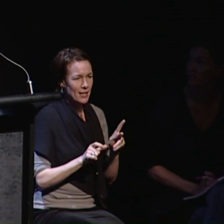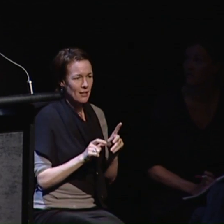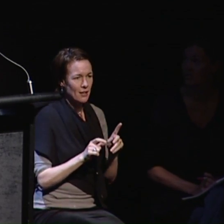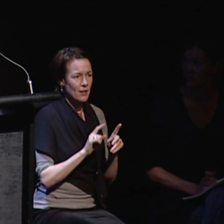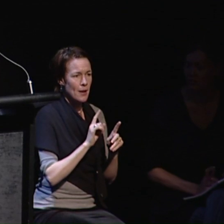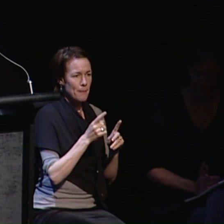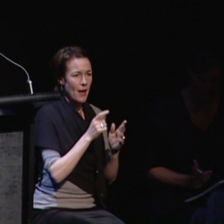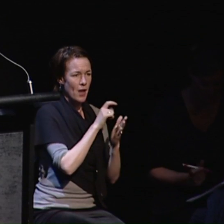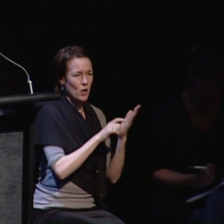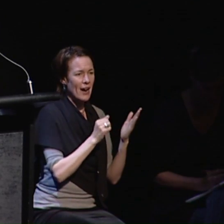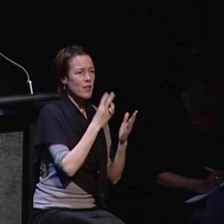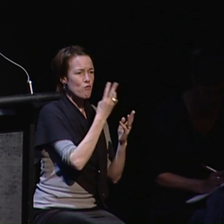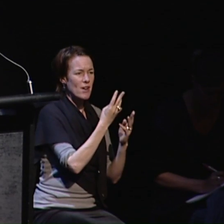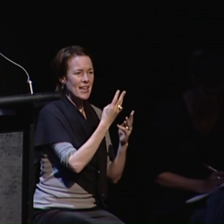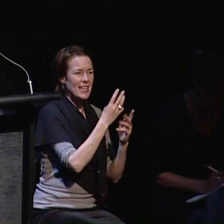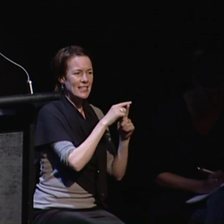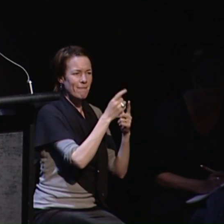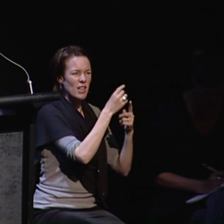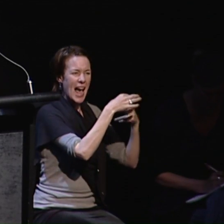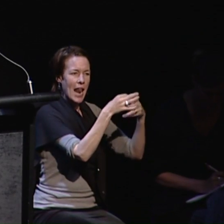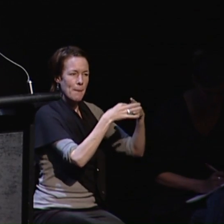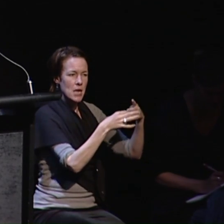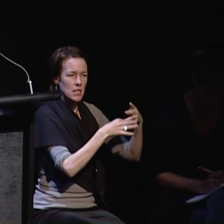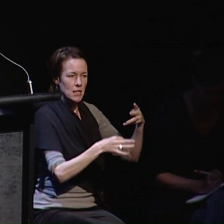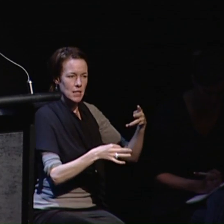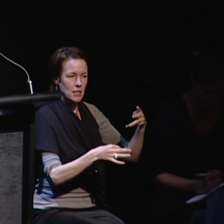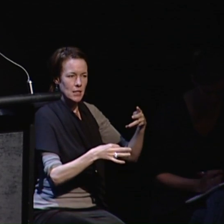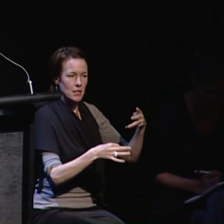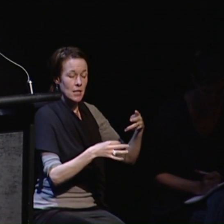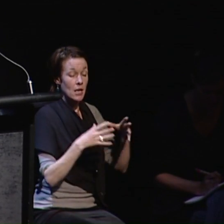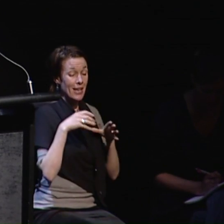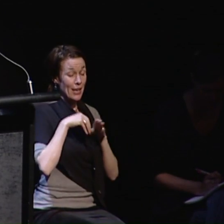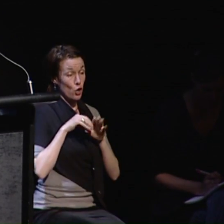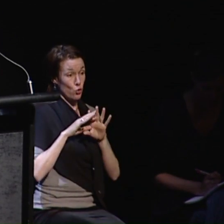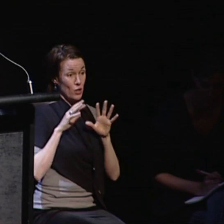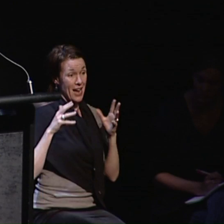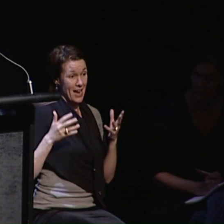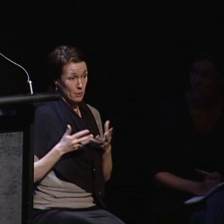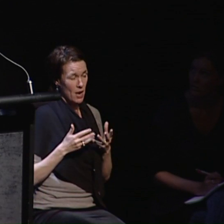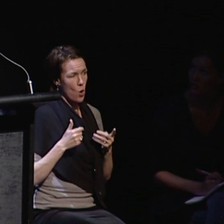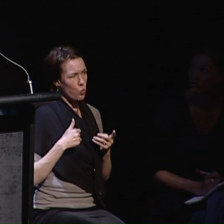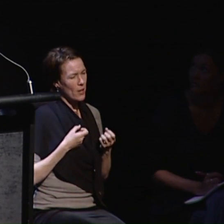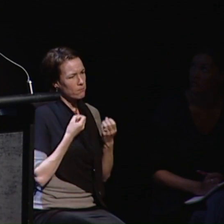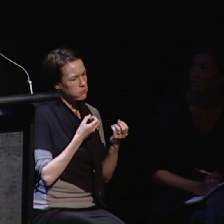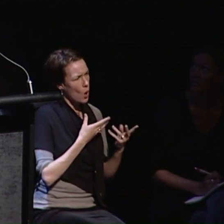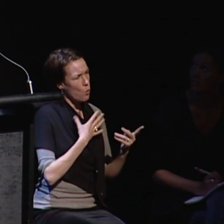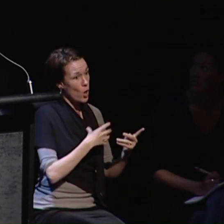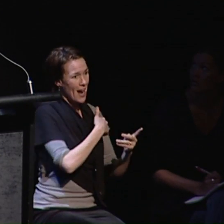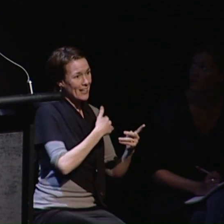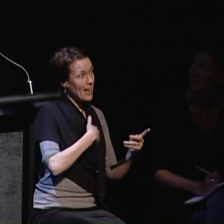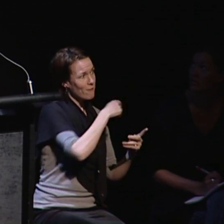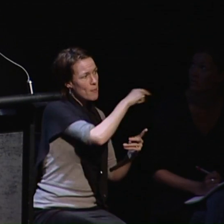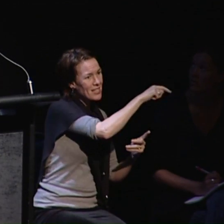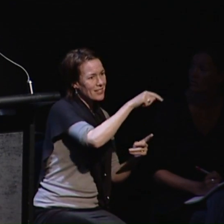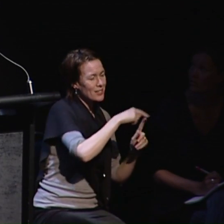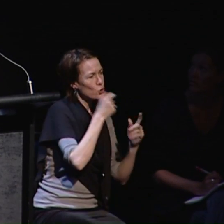article. Inclusion International, for the purpose of trying to have state parties understand that Article 19 means